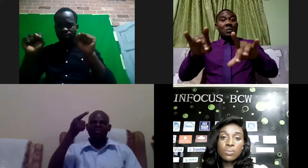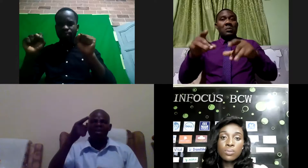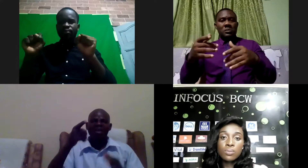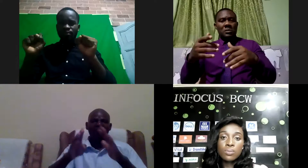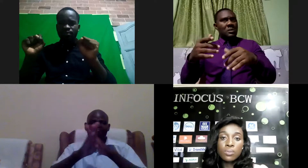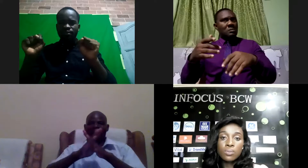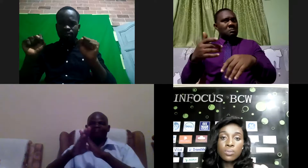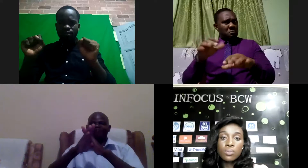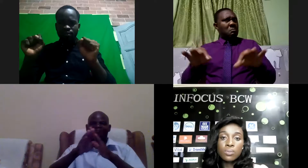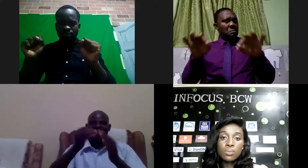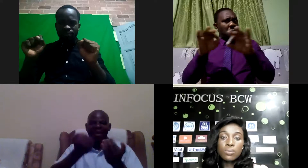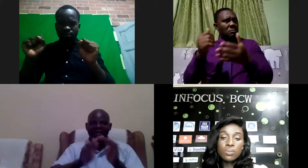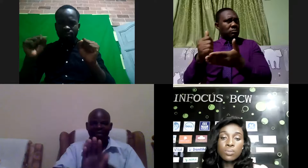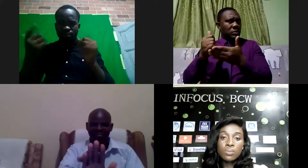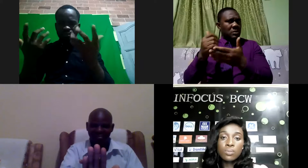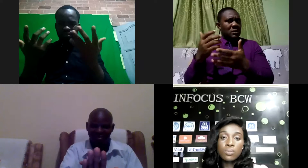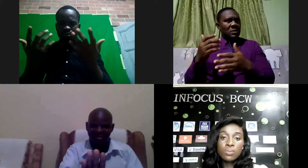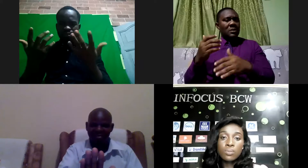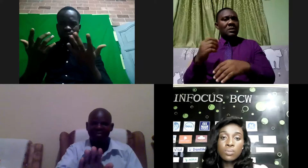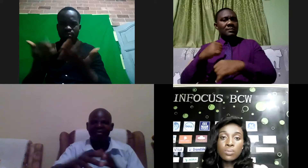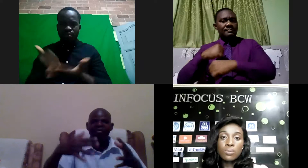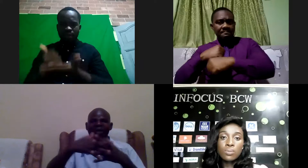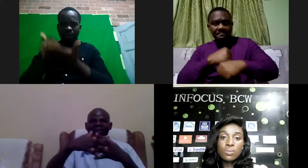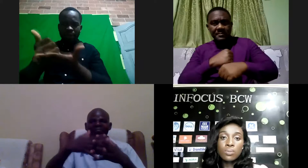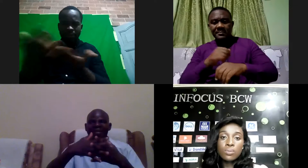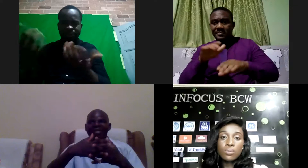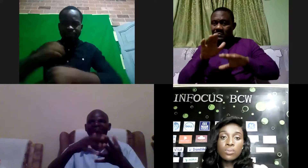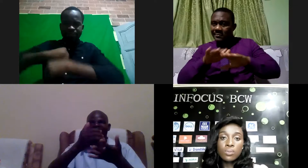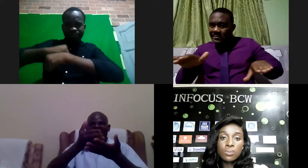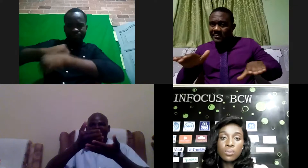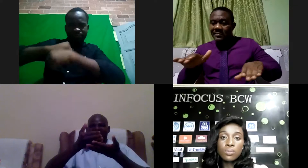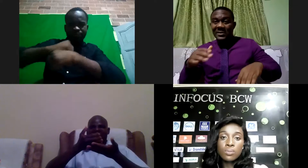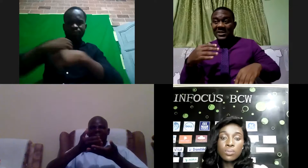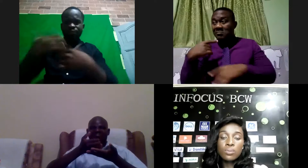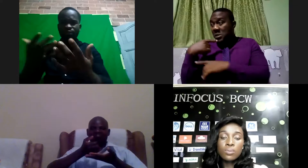It helps. It helps and protects the children to speak